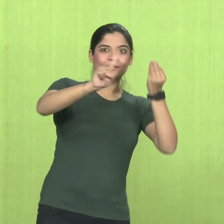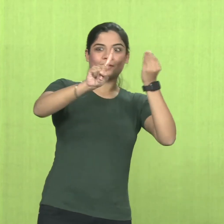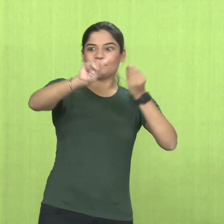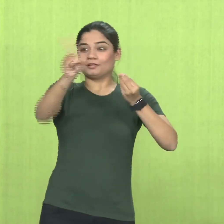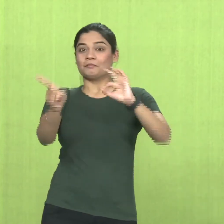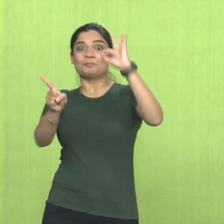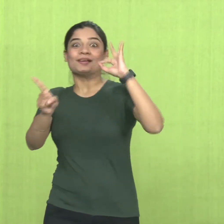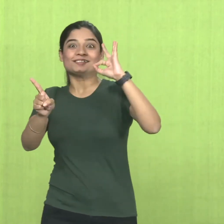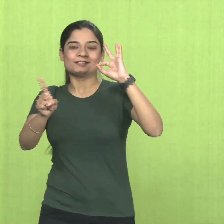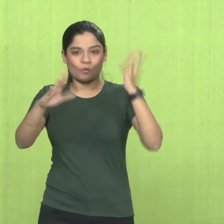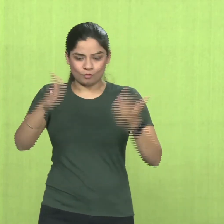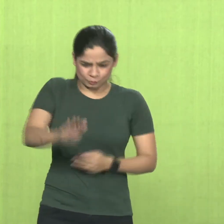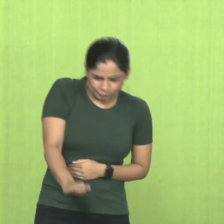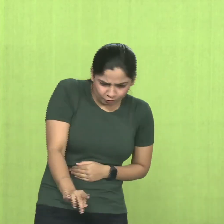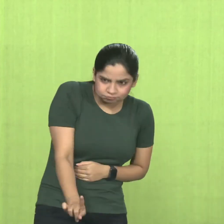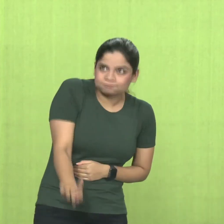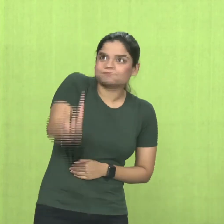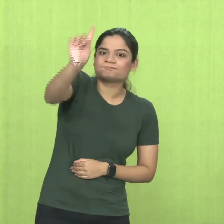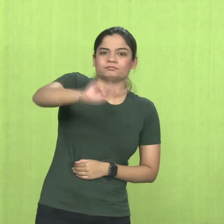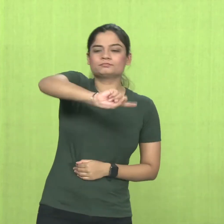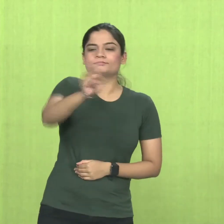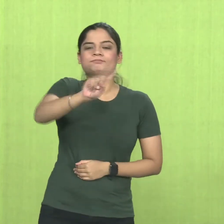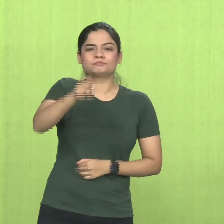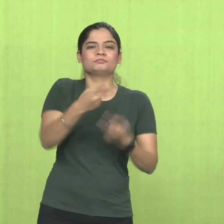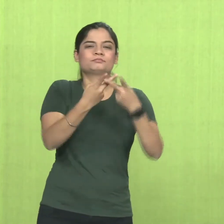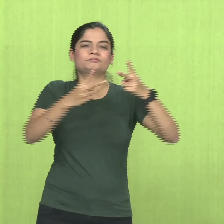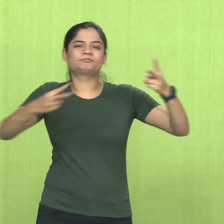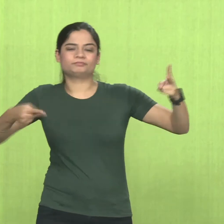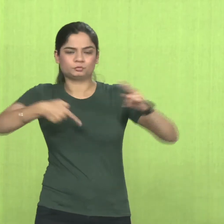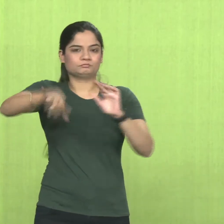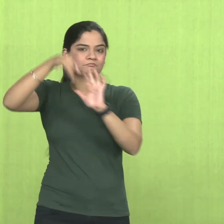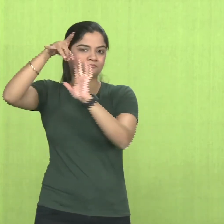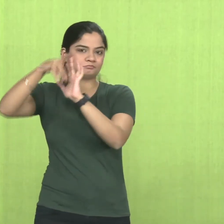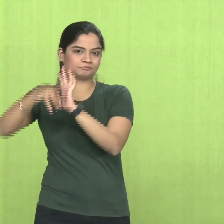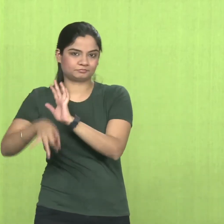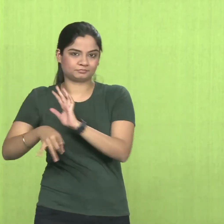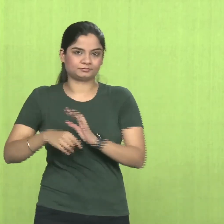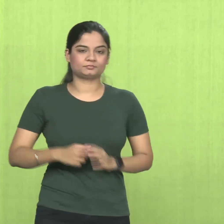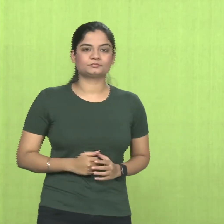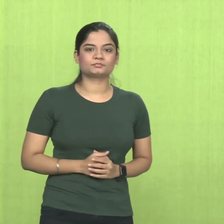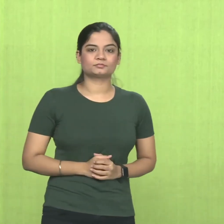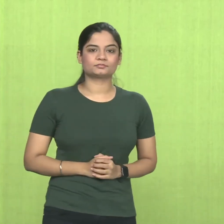quality, take feedback, different kinds of indicators of specific kind.